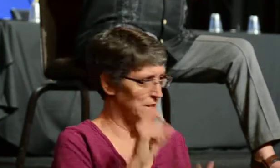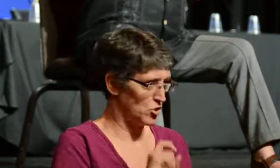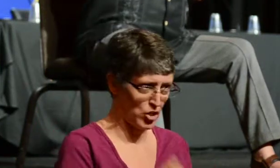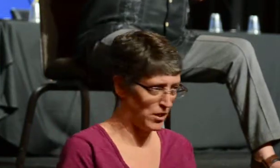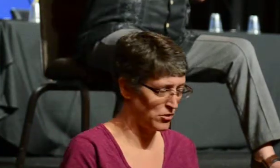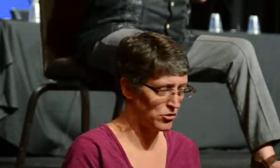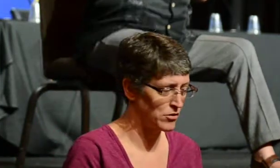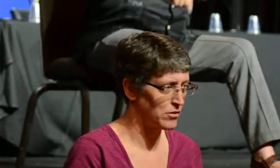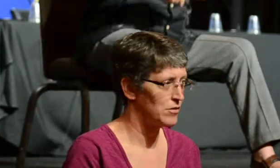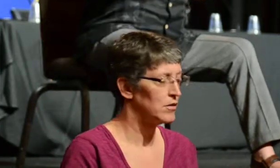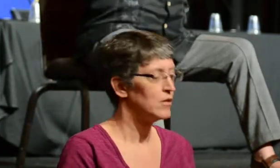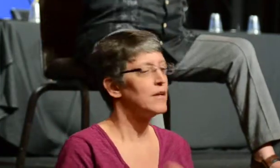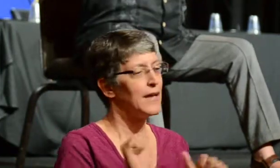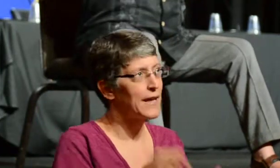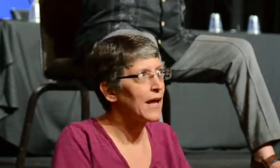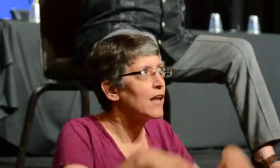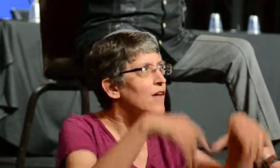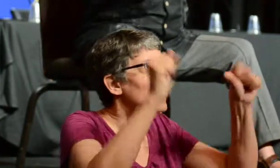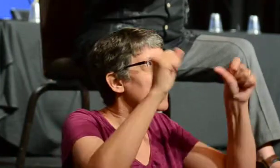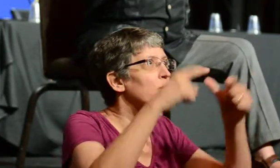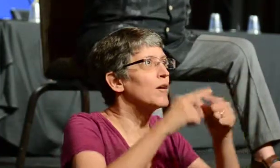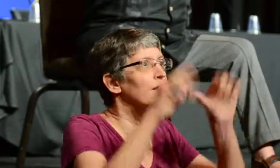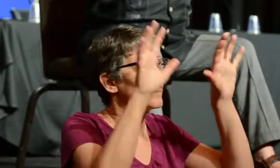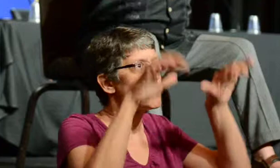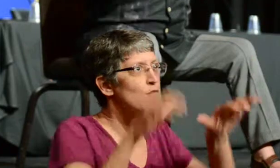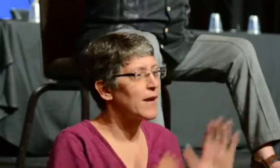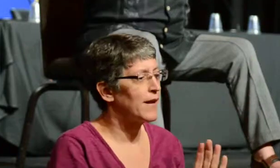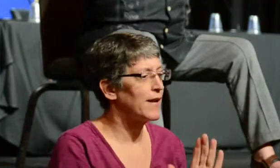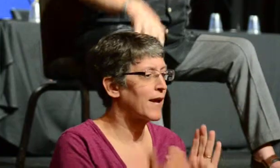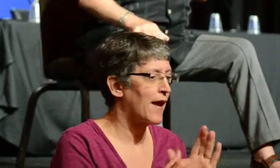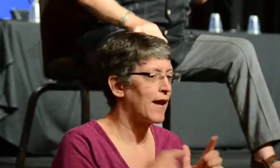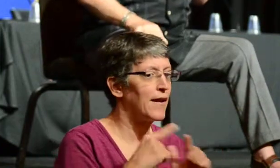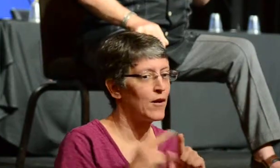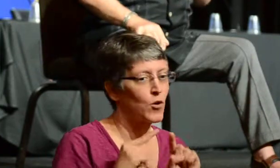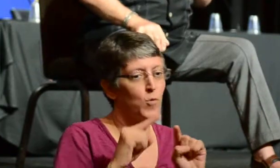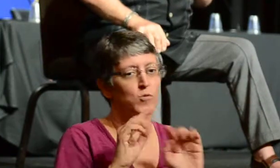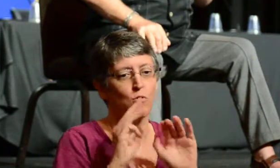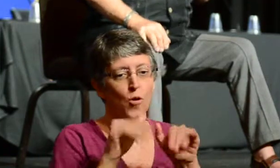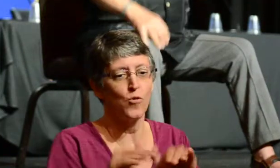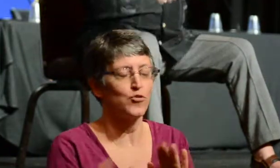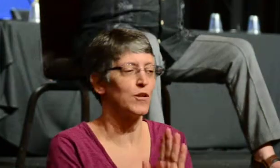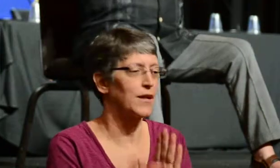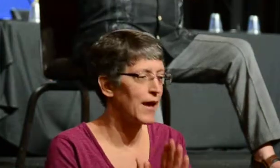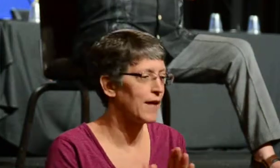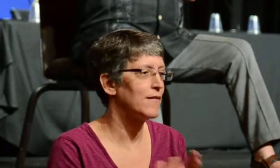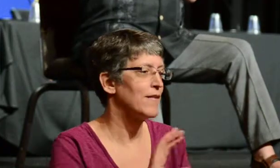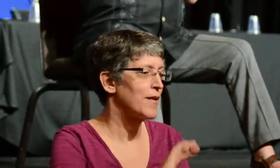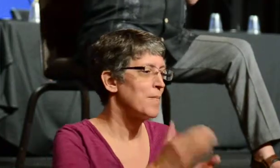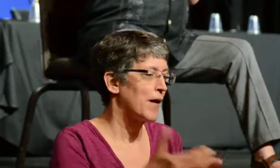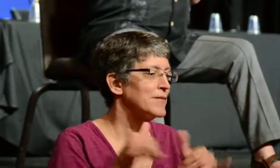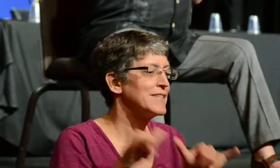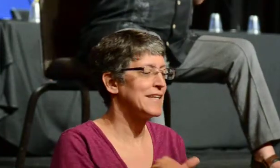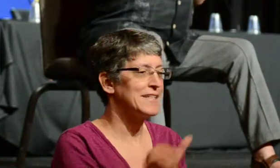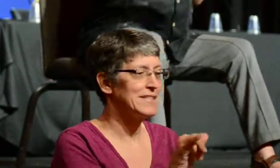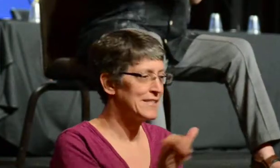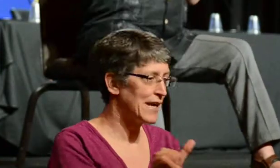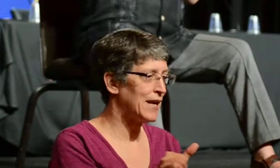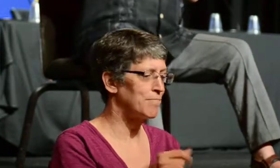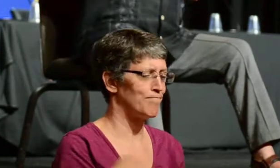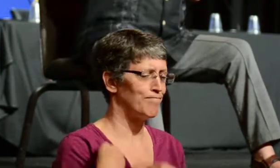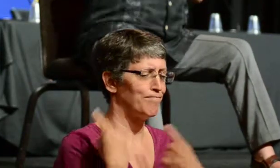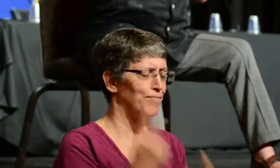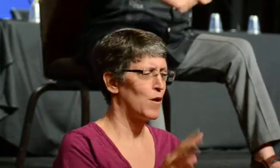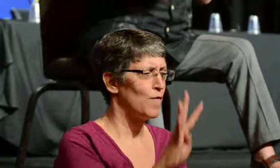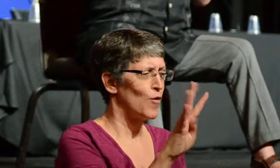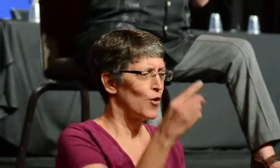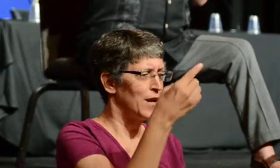circulates. It evaporates and comes down as rain and goes into the ocean, and the amount remains the same. So in 4.5 billion years